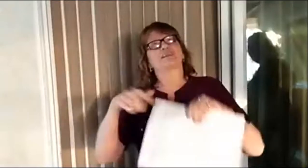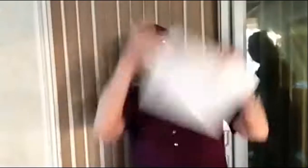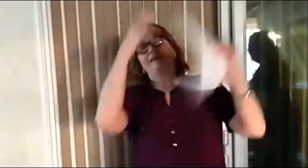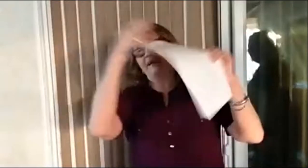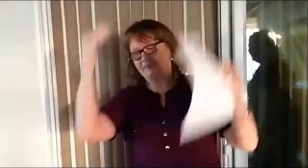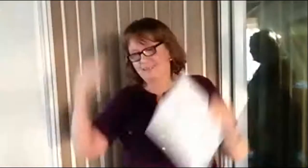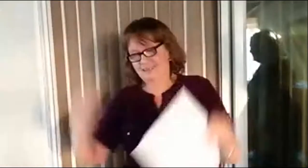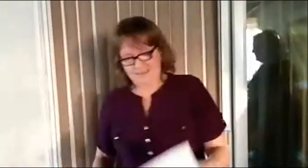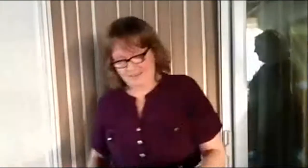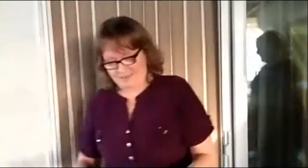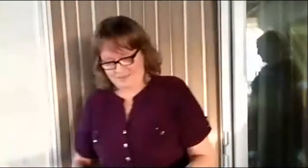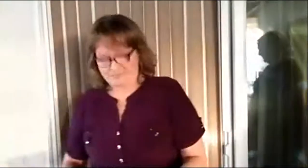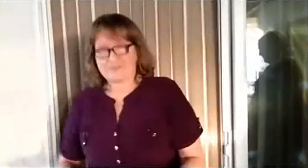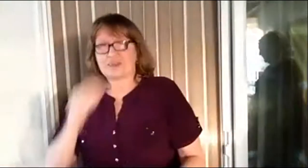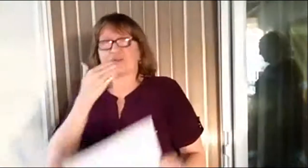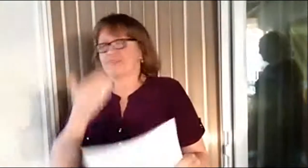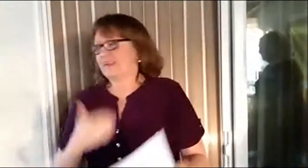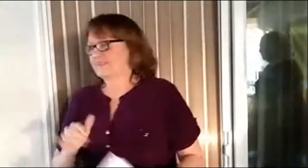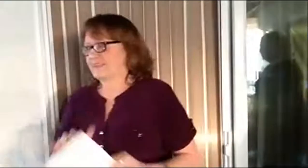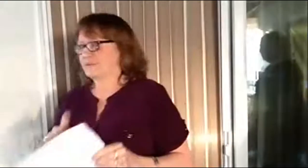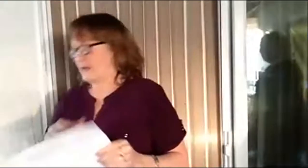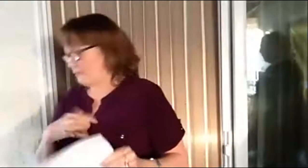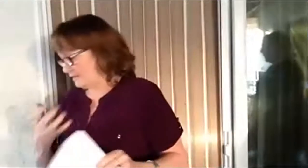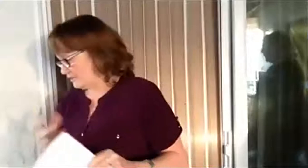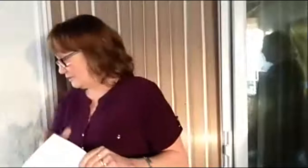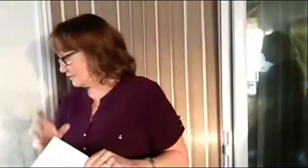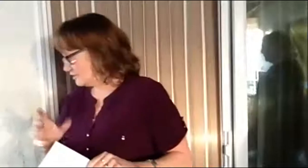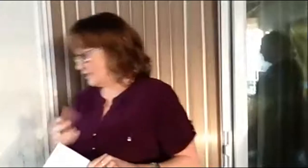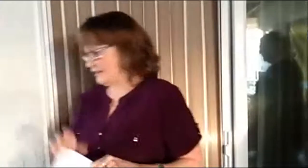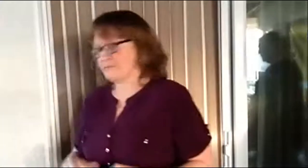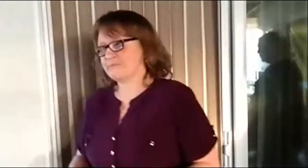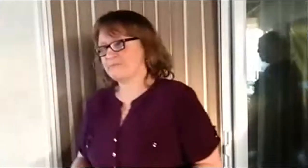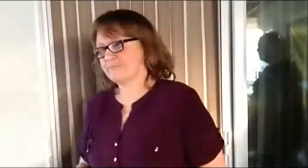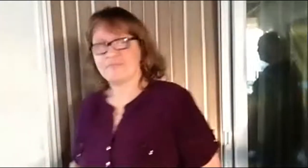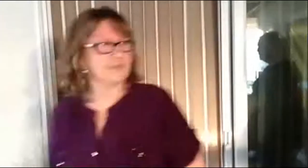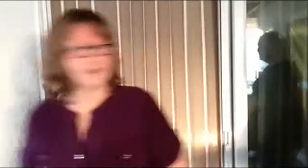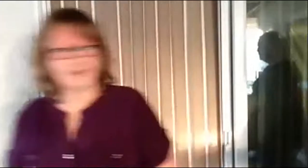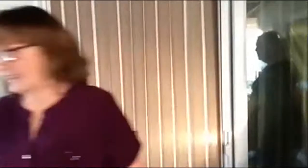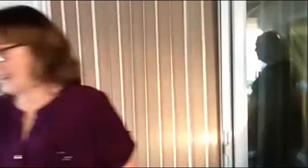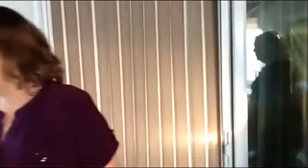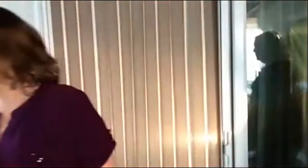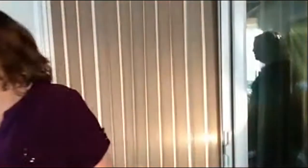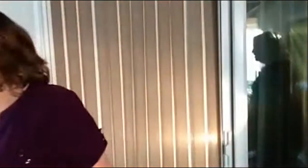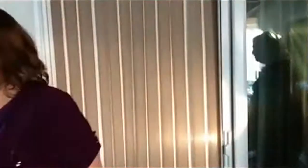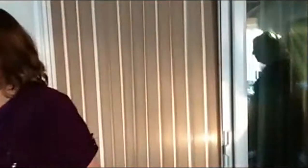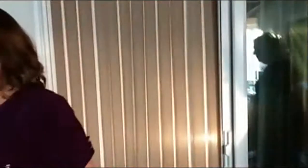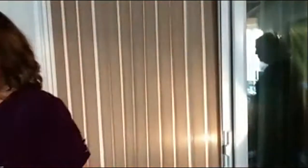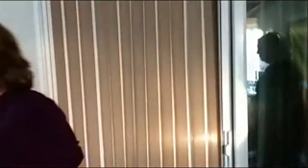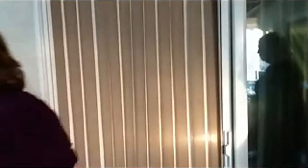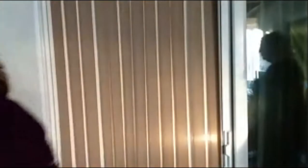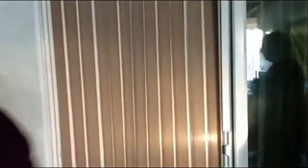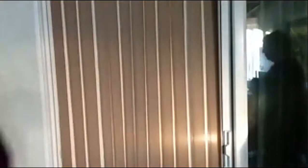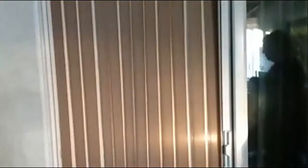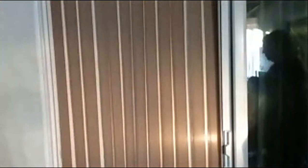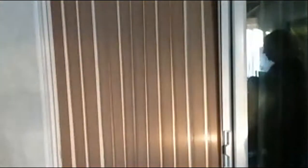forward to going to heaven. So thanks, that's what I wanted to share. On the picture? Kind of, but yeah.